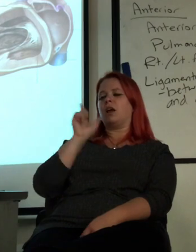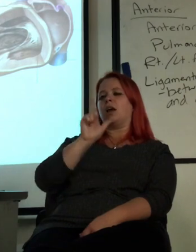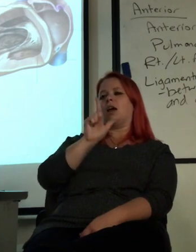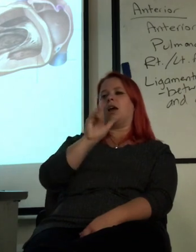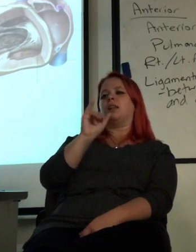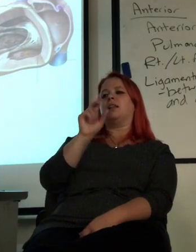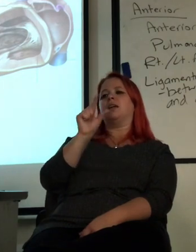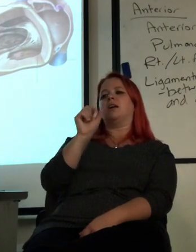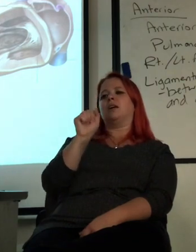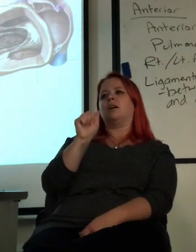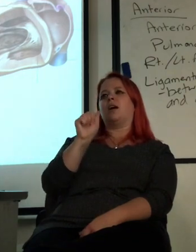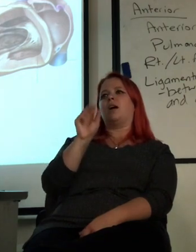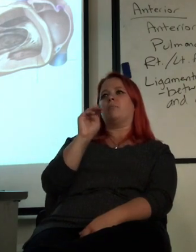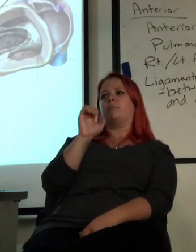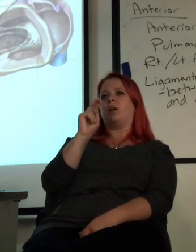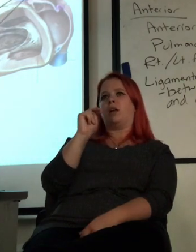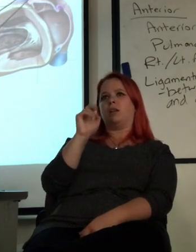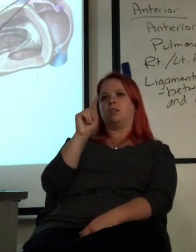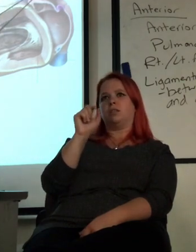Ligamentum.